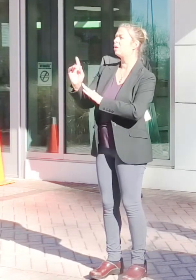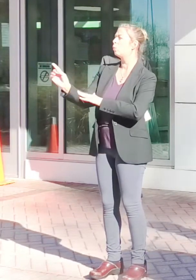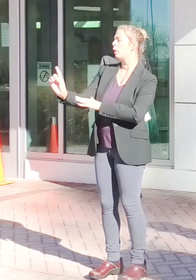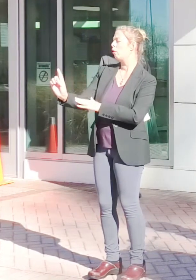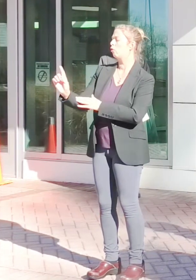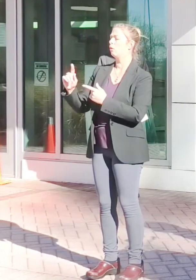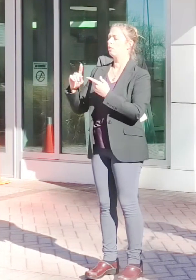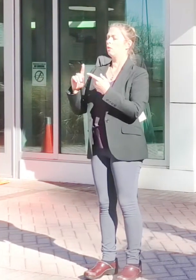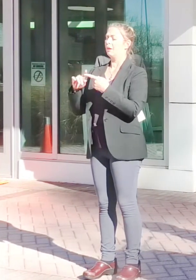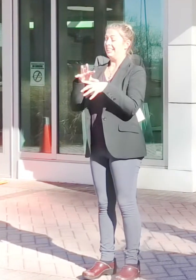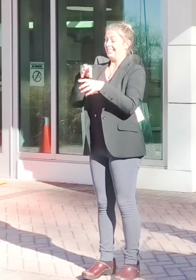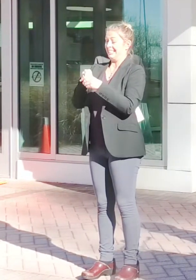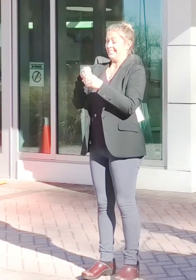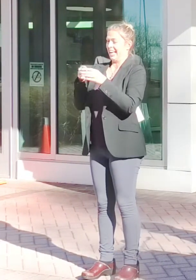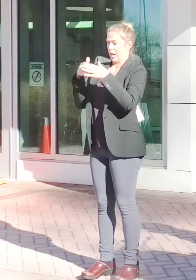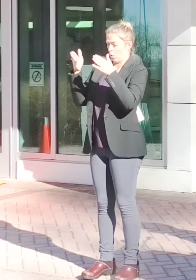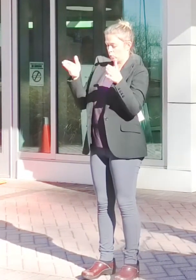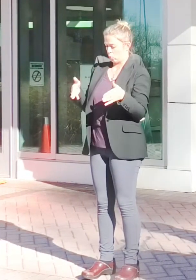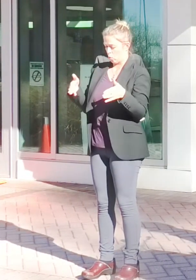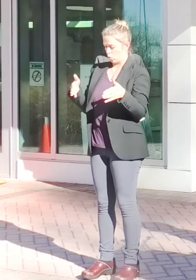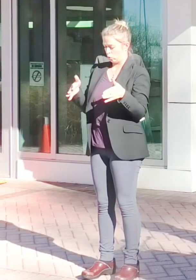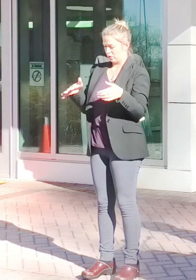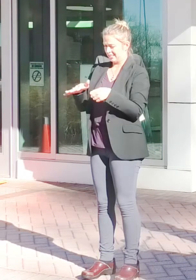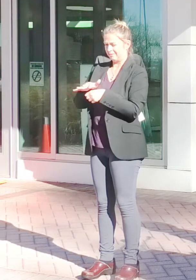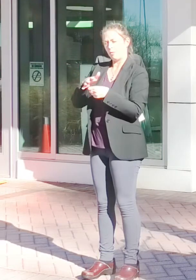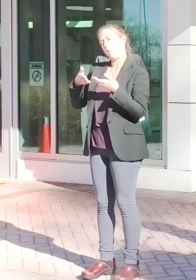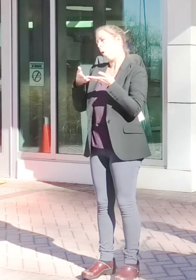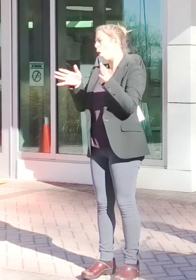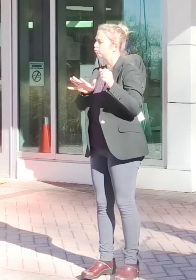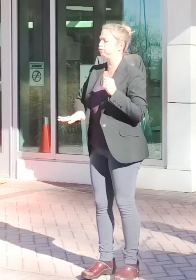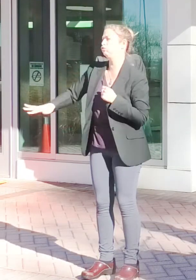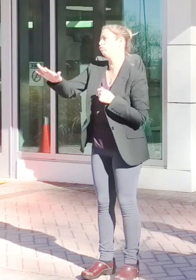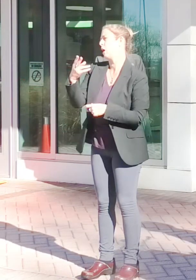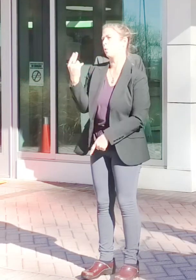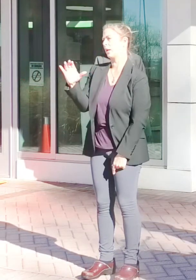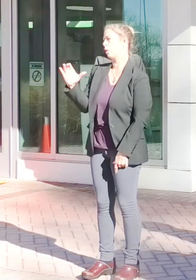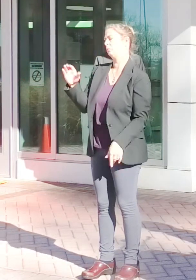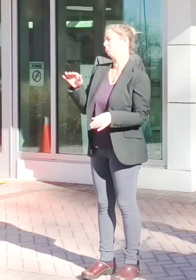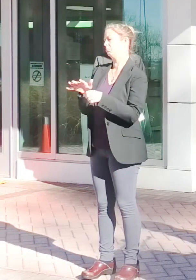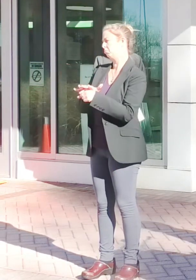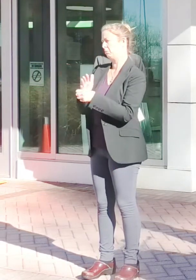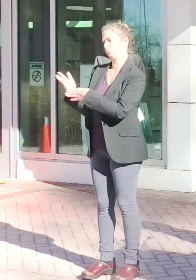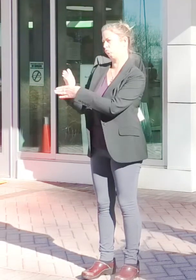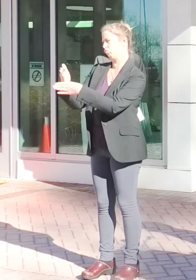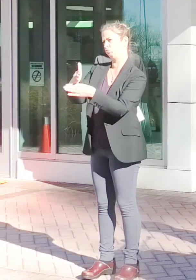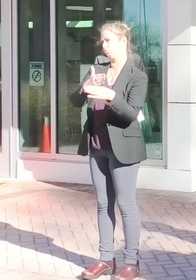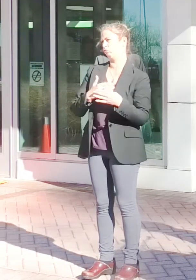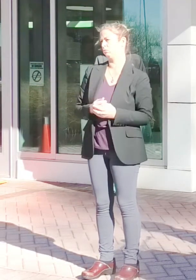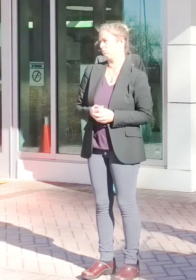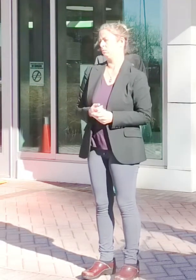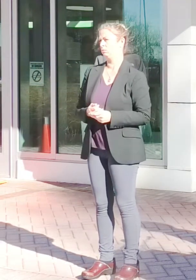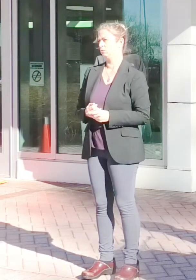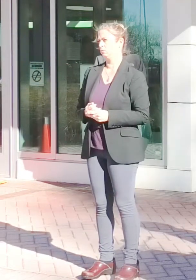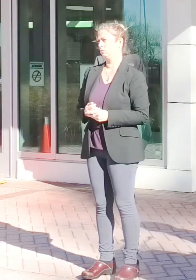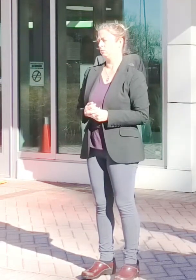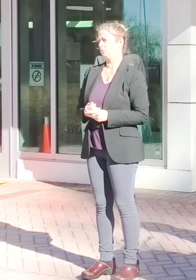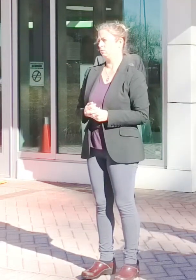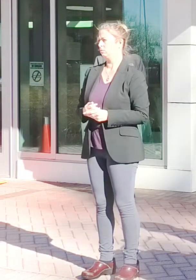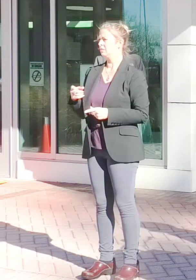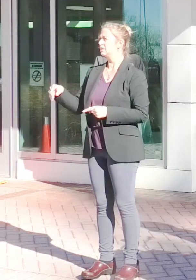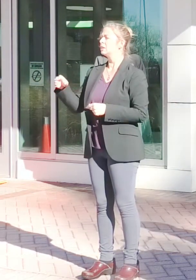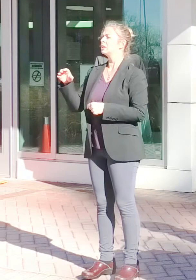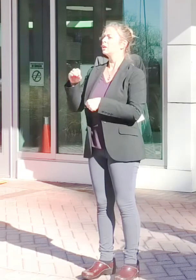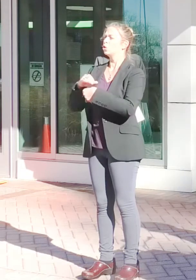within households throughout Howard County. It was mentioned that this virus knows no